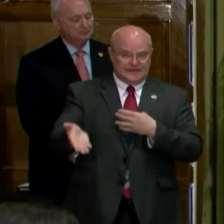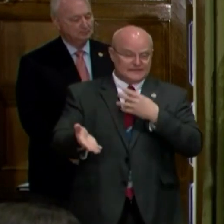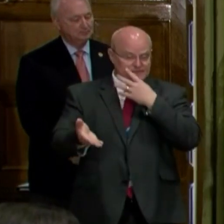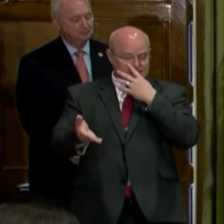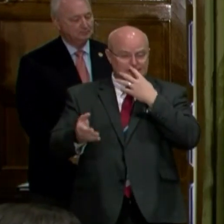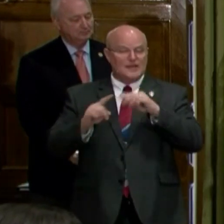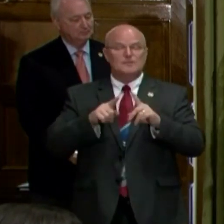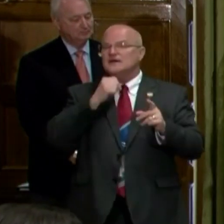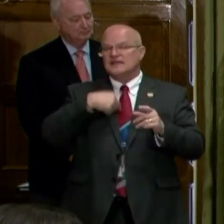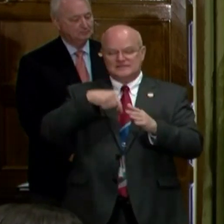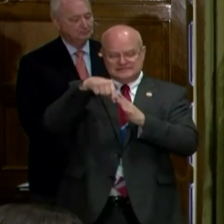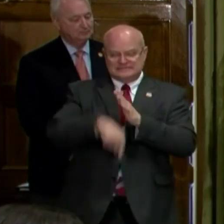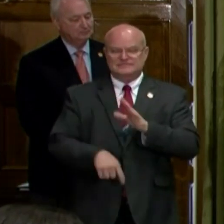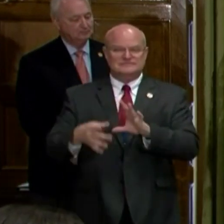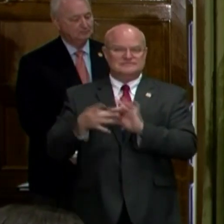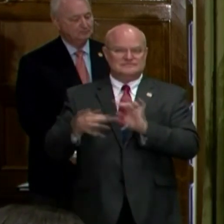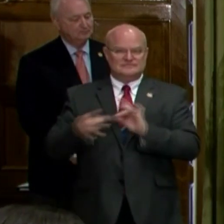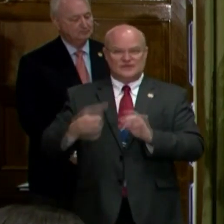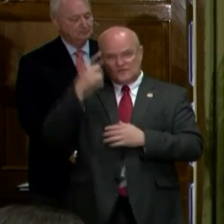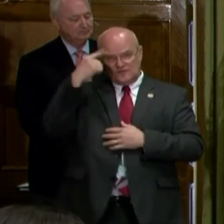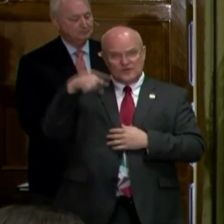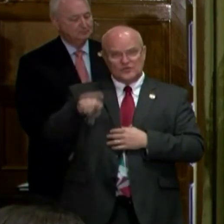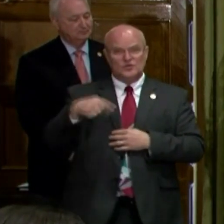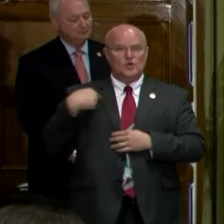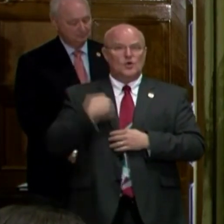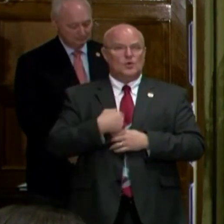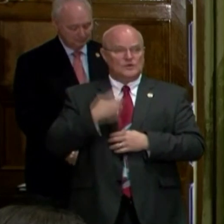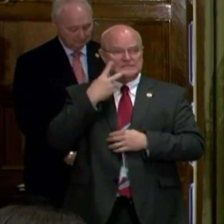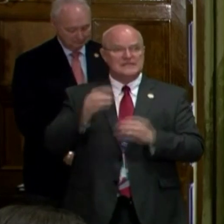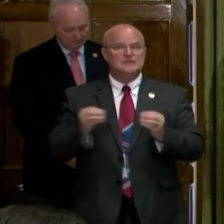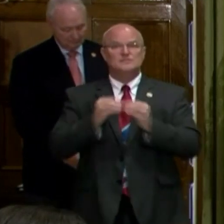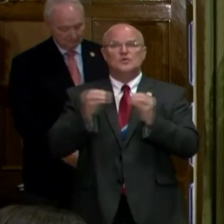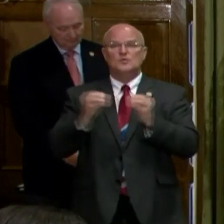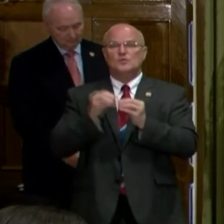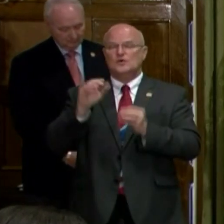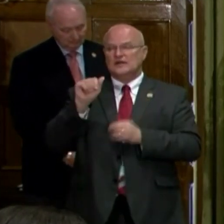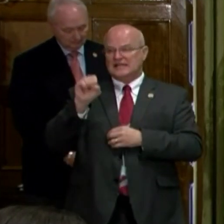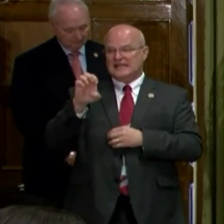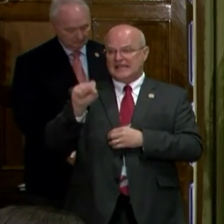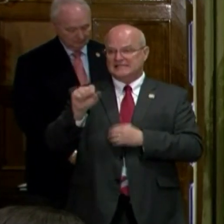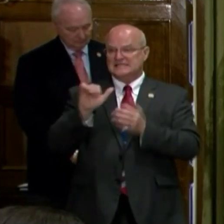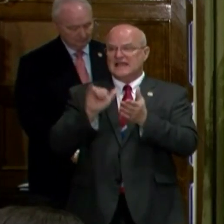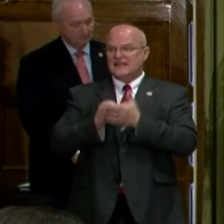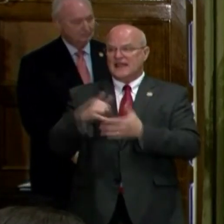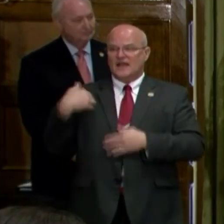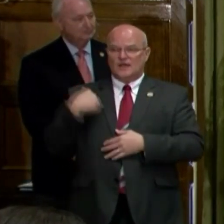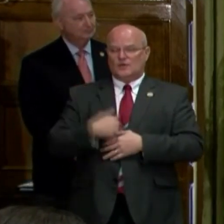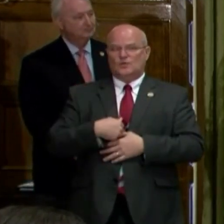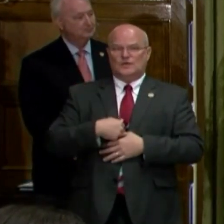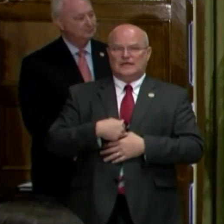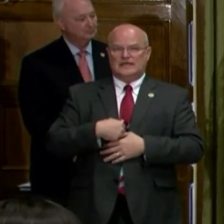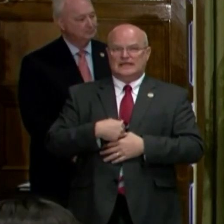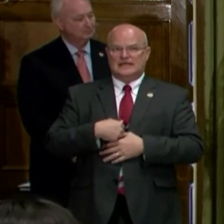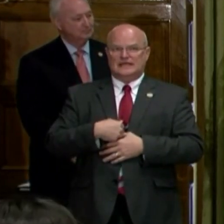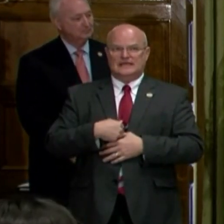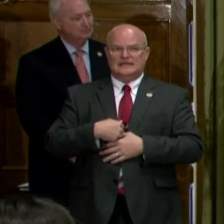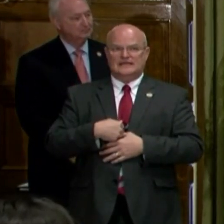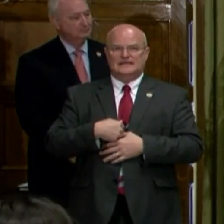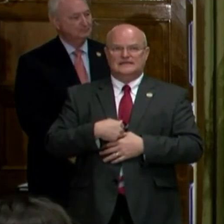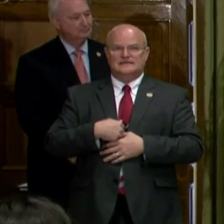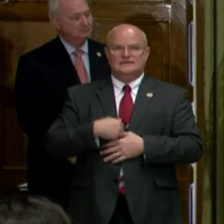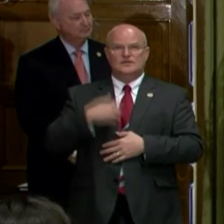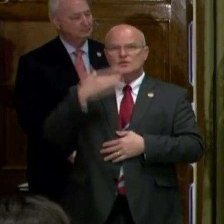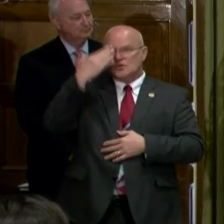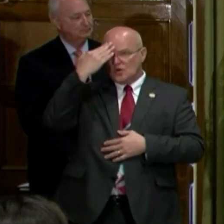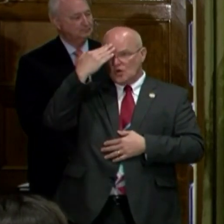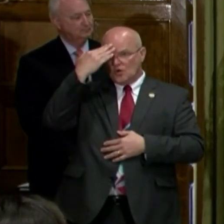but I don't have a detailed breakdown for you there. We're seeing more cases that that we don't, on the face of it,